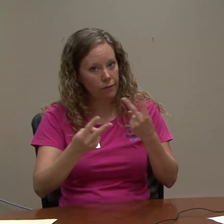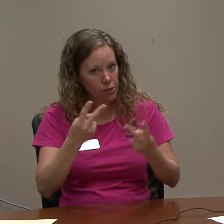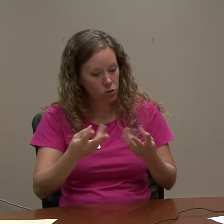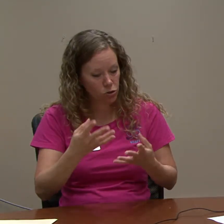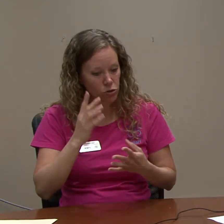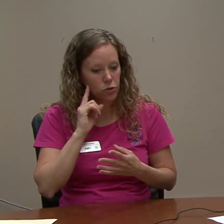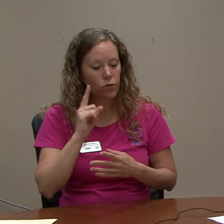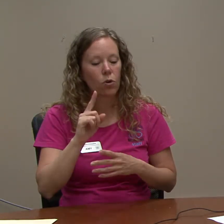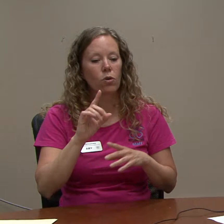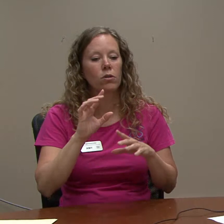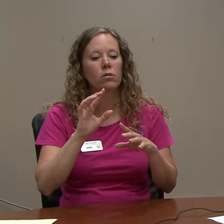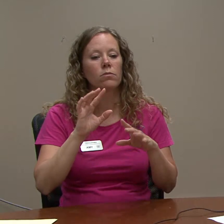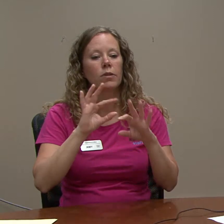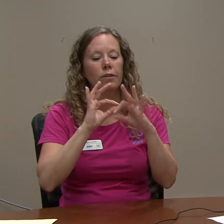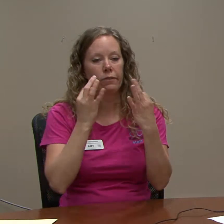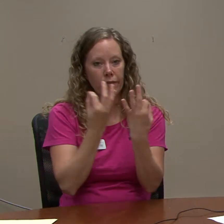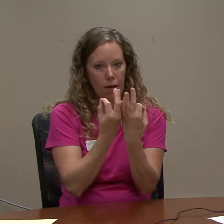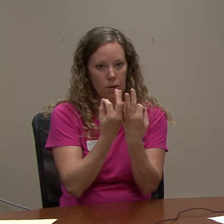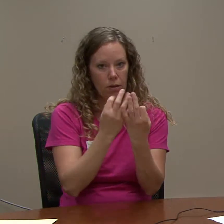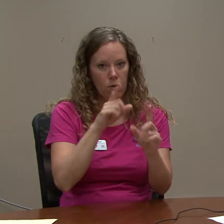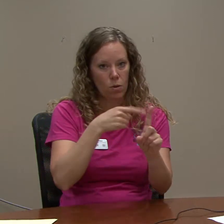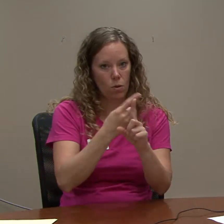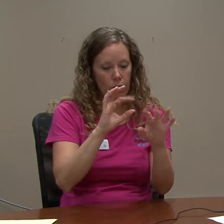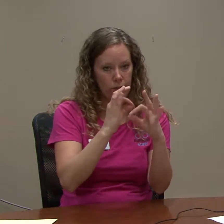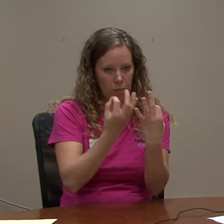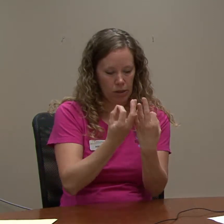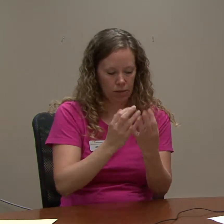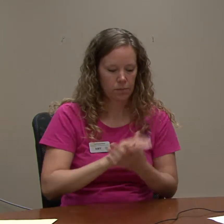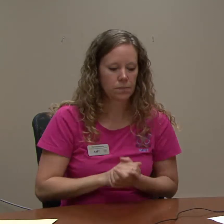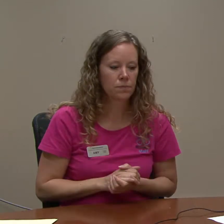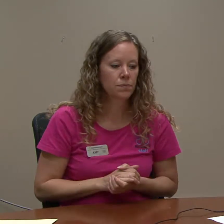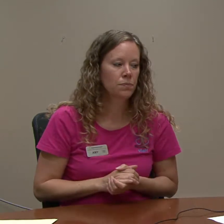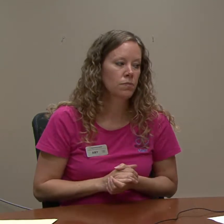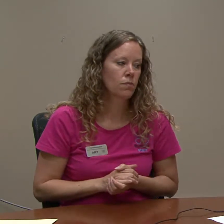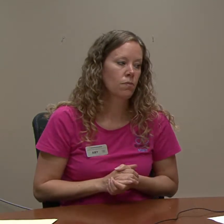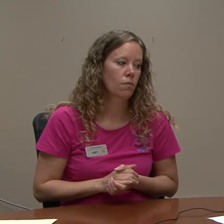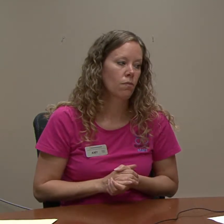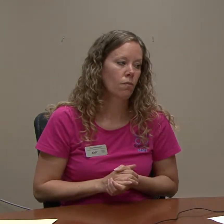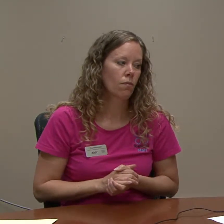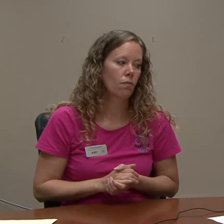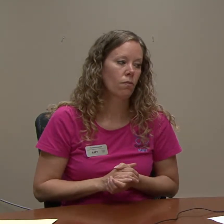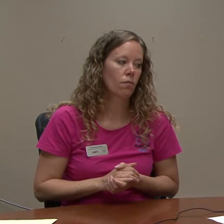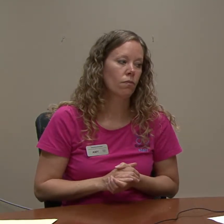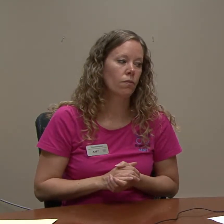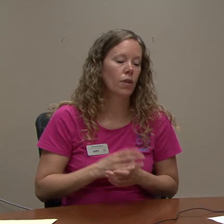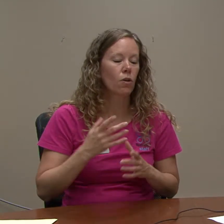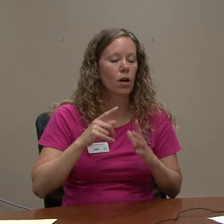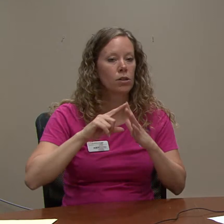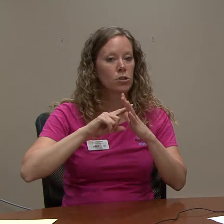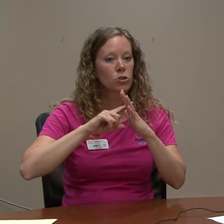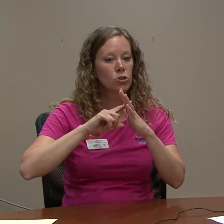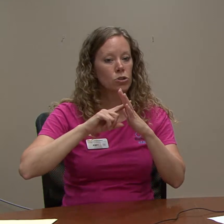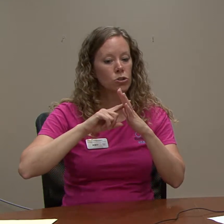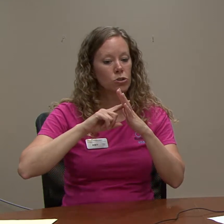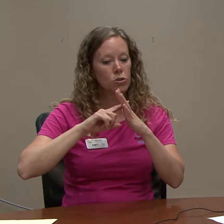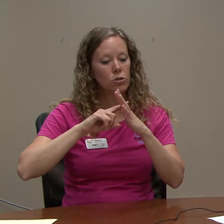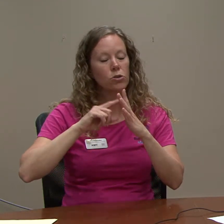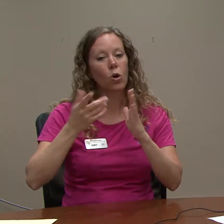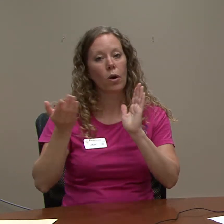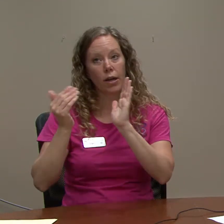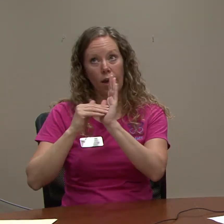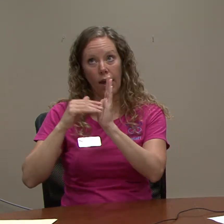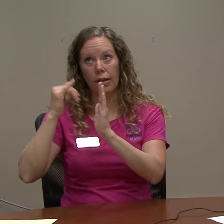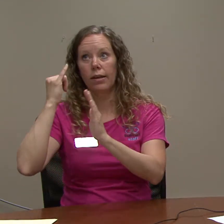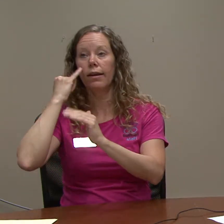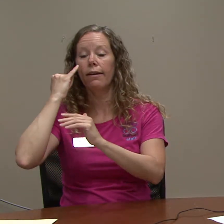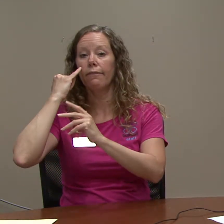family caregivers only started. So effective date is the same, 1 week after